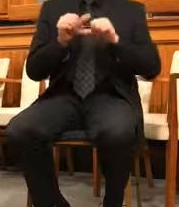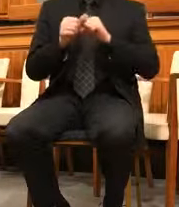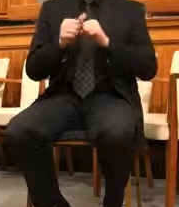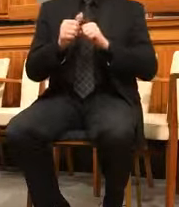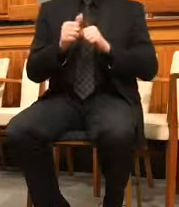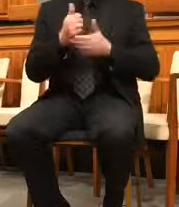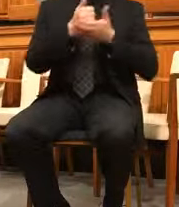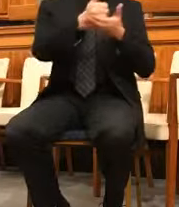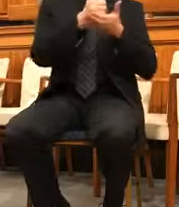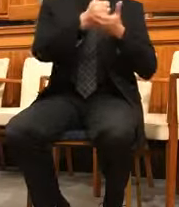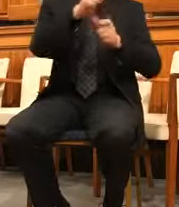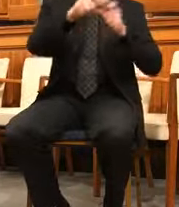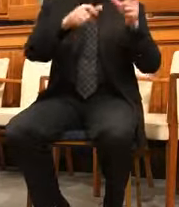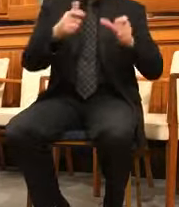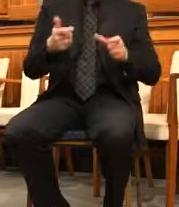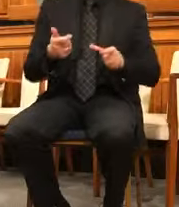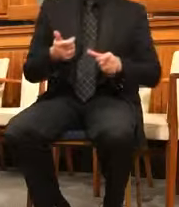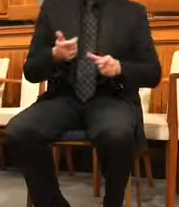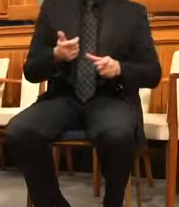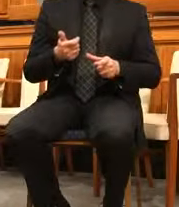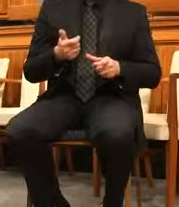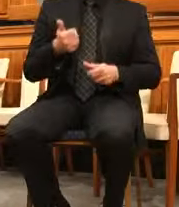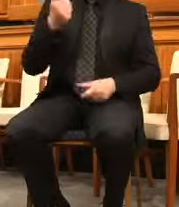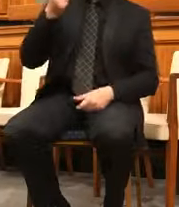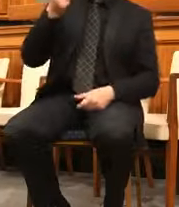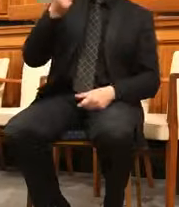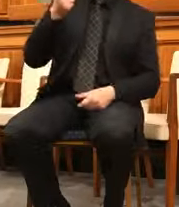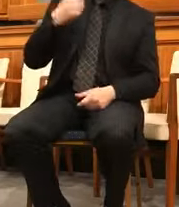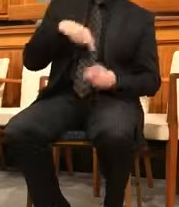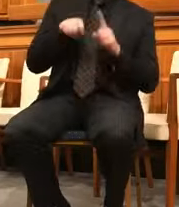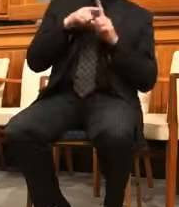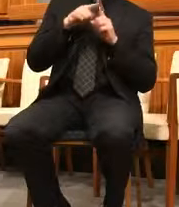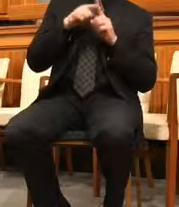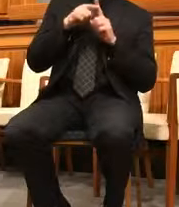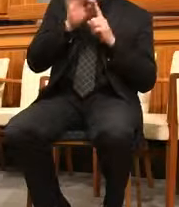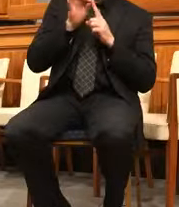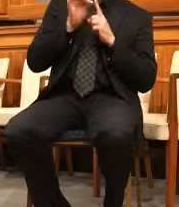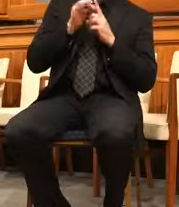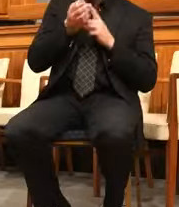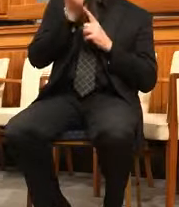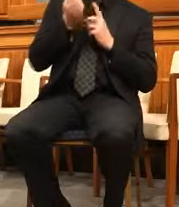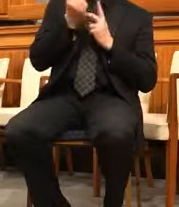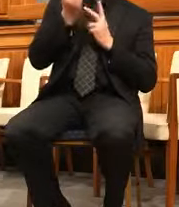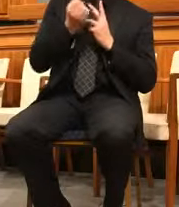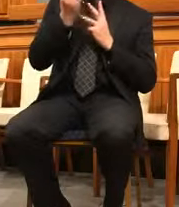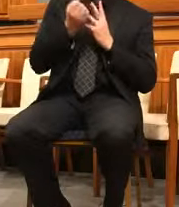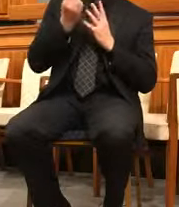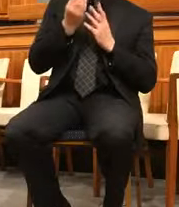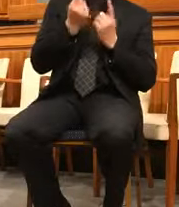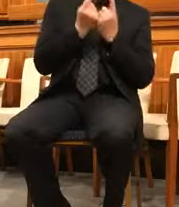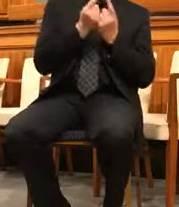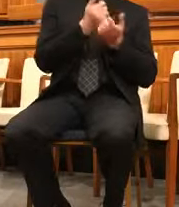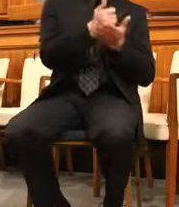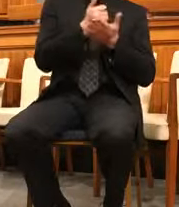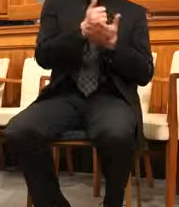good in this world, giving something back, just doing something